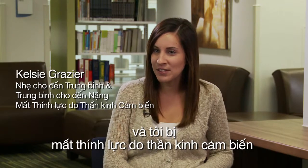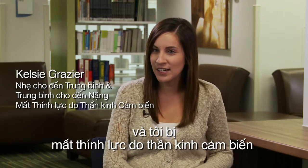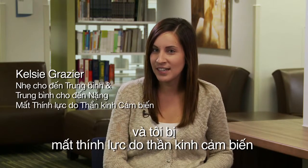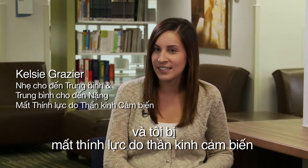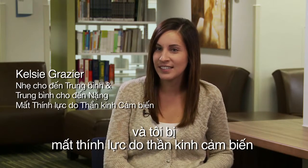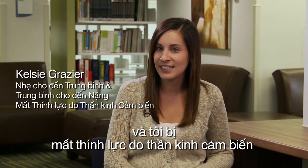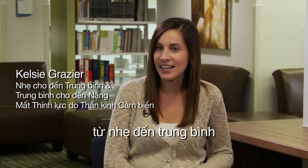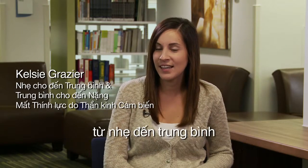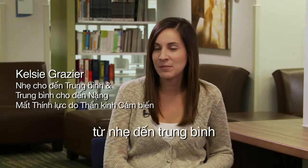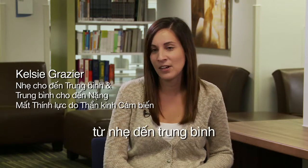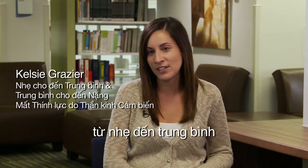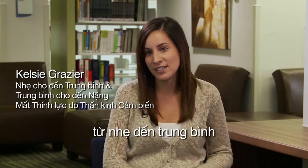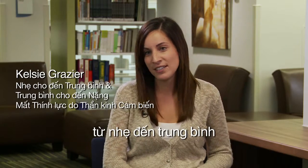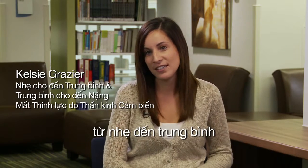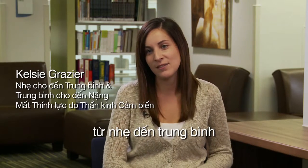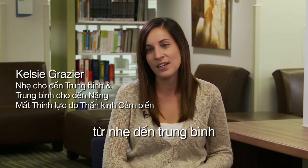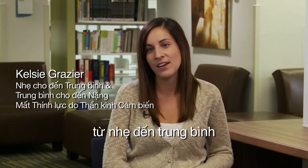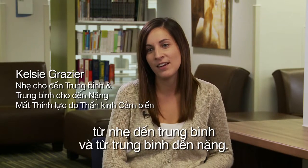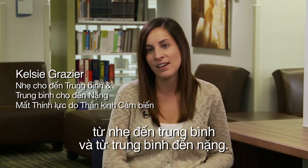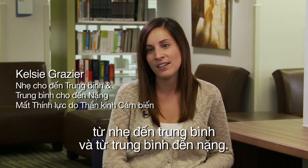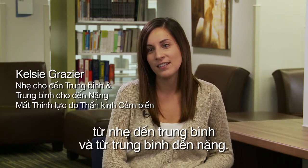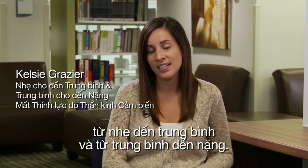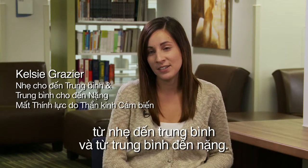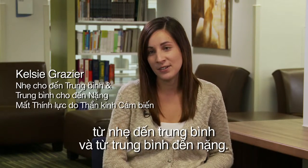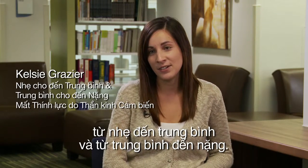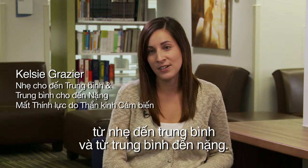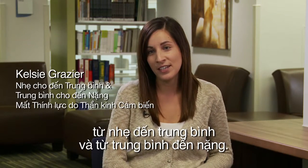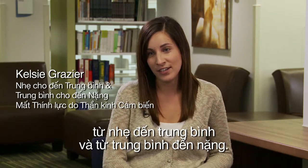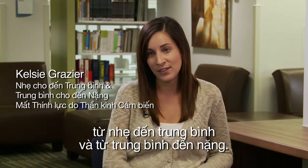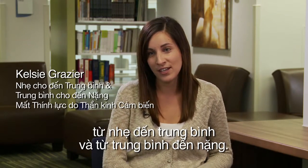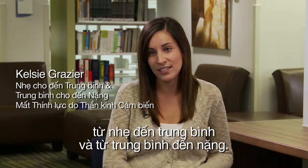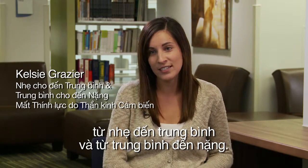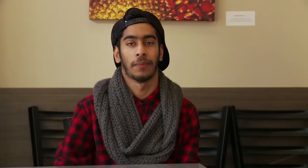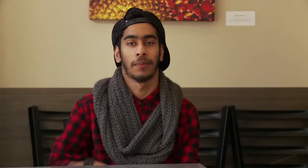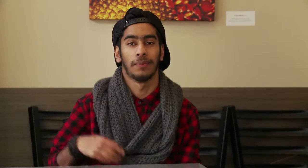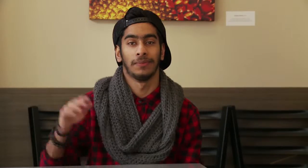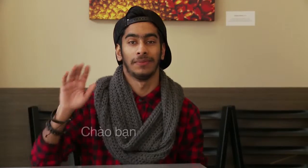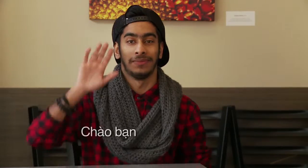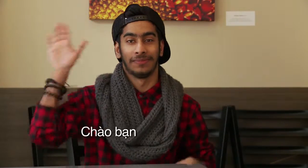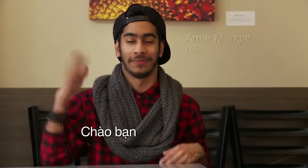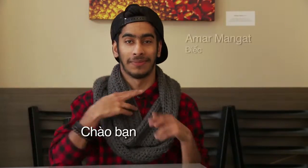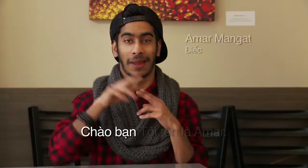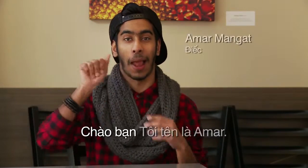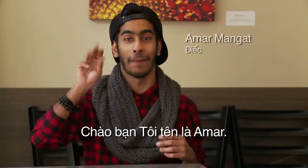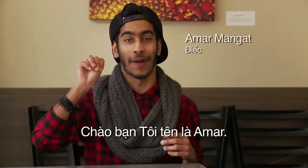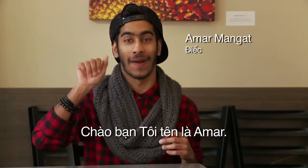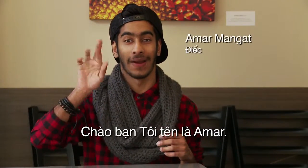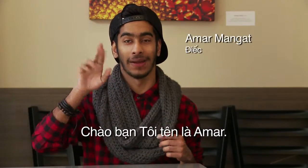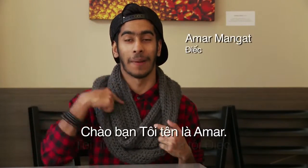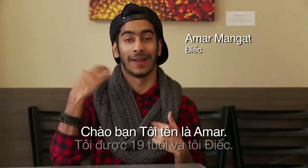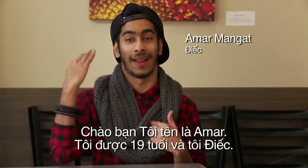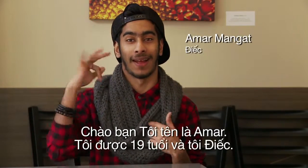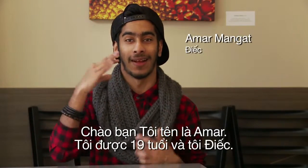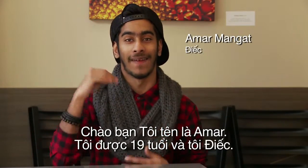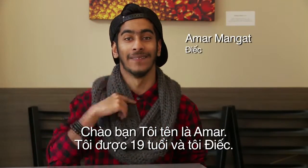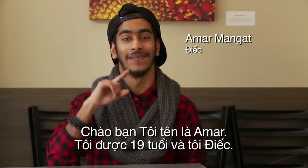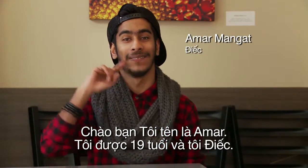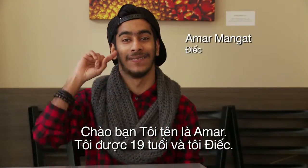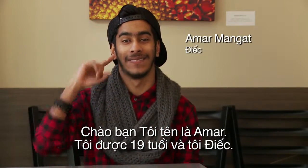moderate and moderate to severe sensory neural hearing loss. Hi, my name is Amar. I'm 19 and